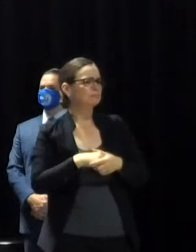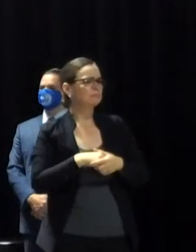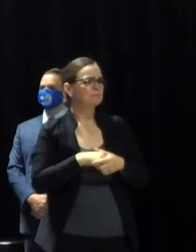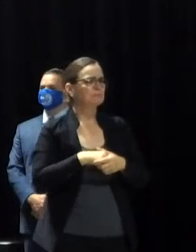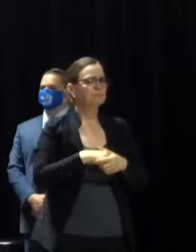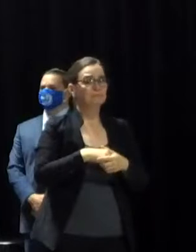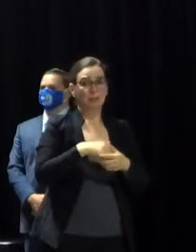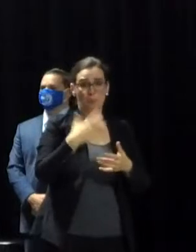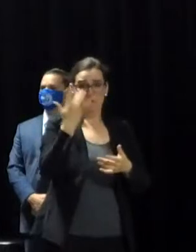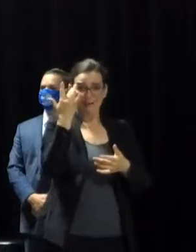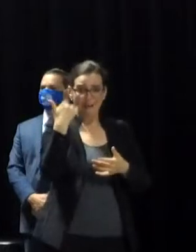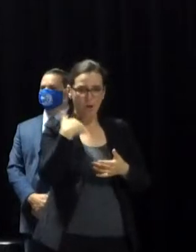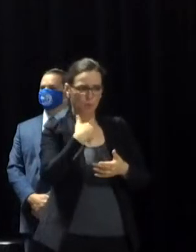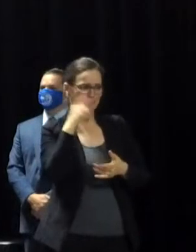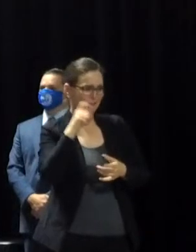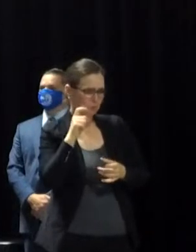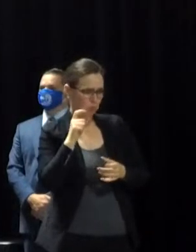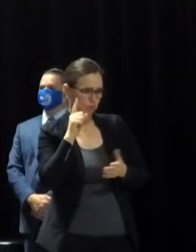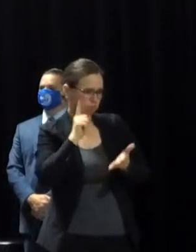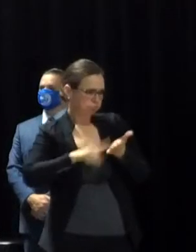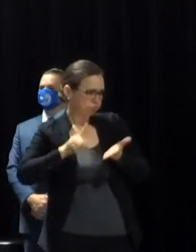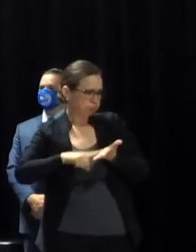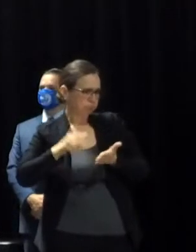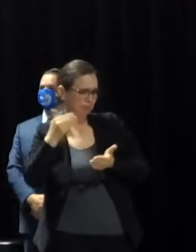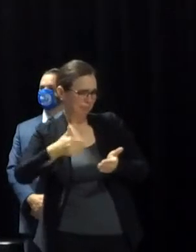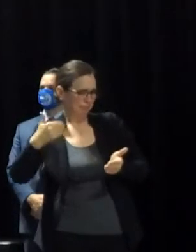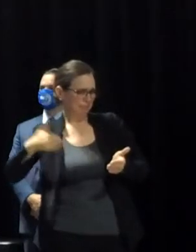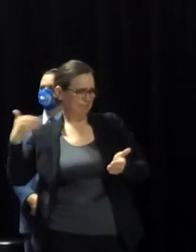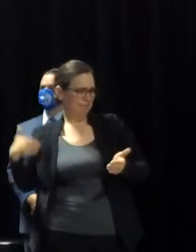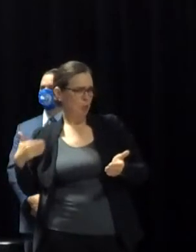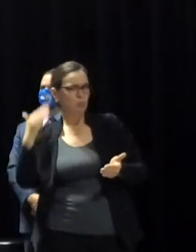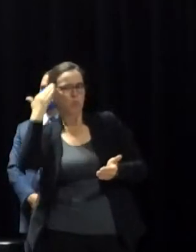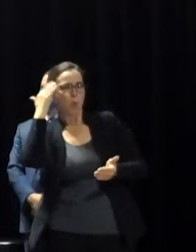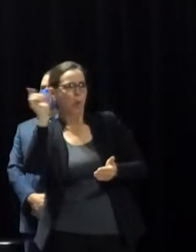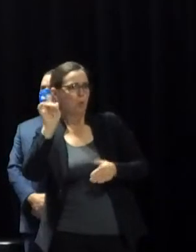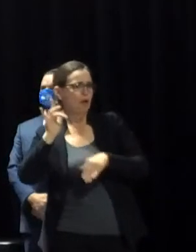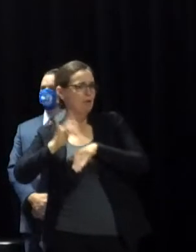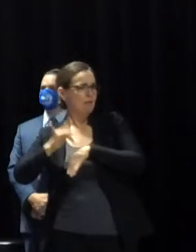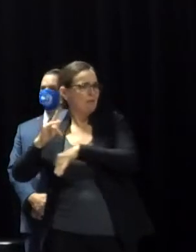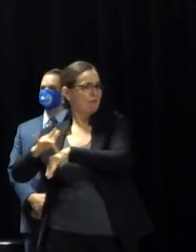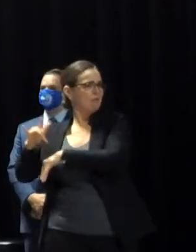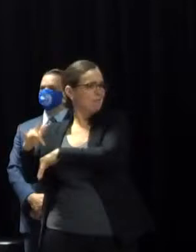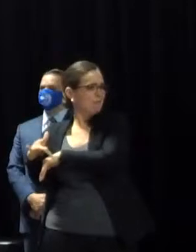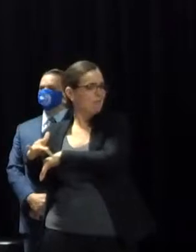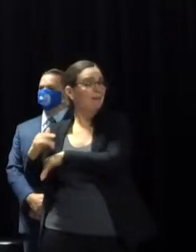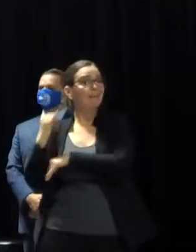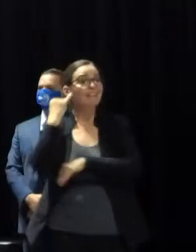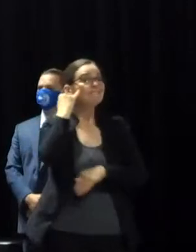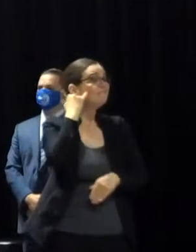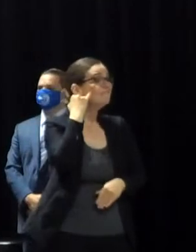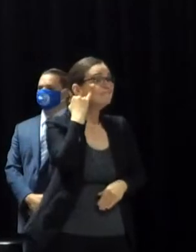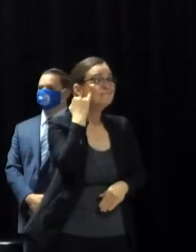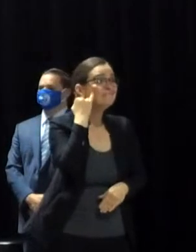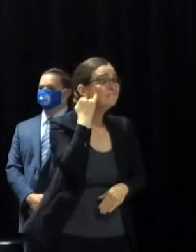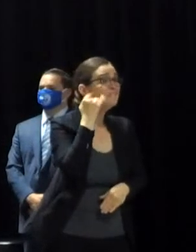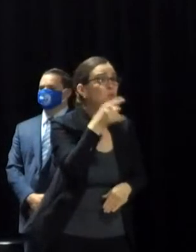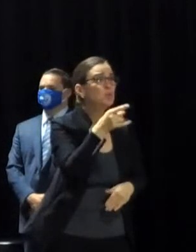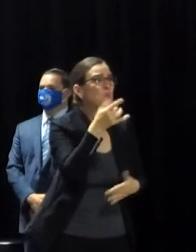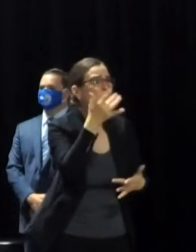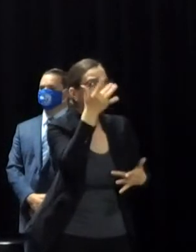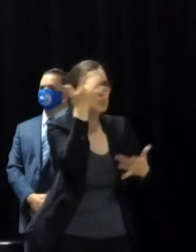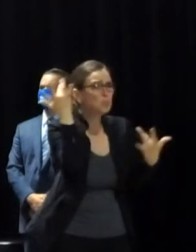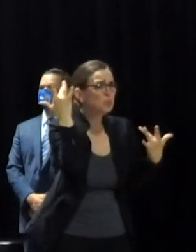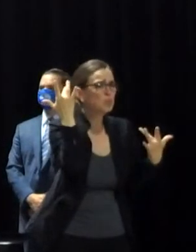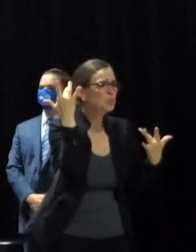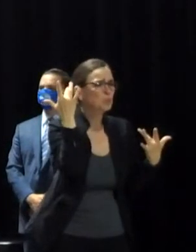any case. If people forget, call us back. It happens. And you can save lives, and you can see those